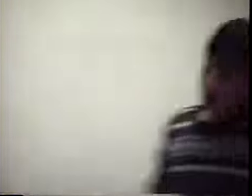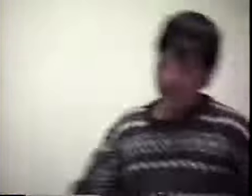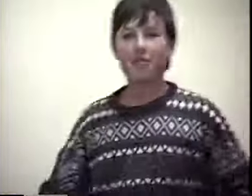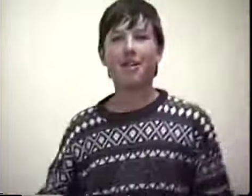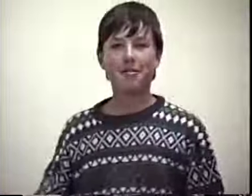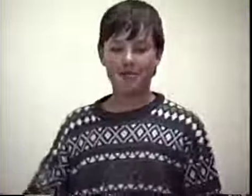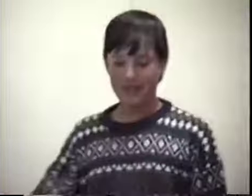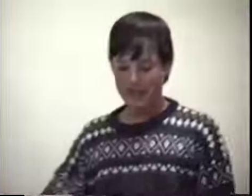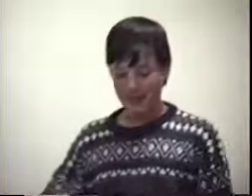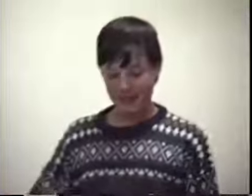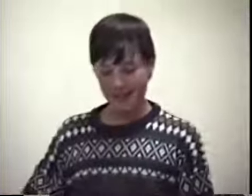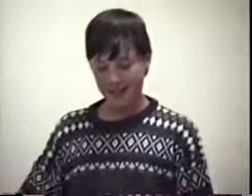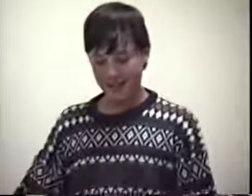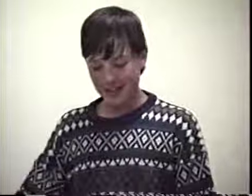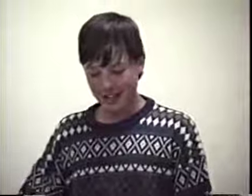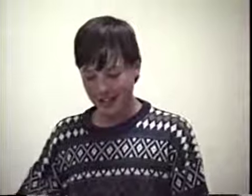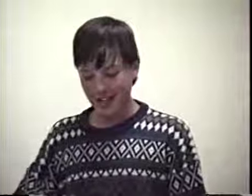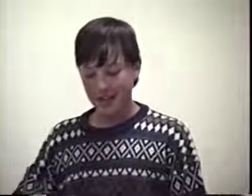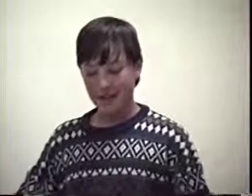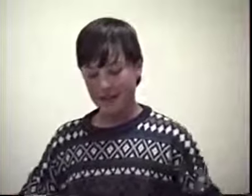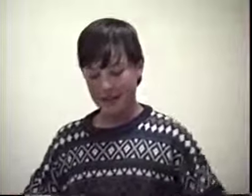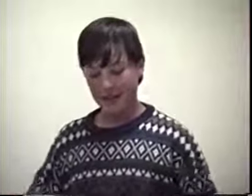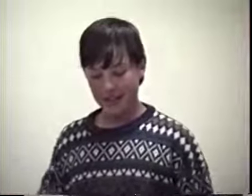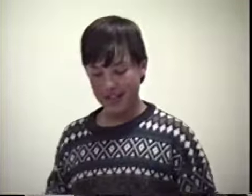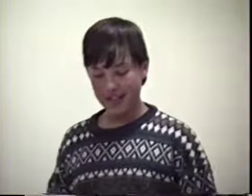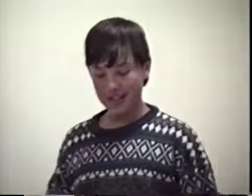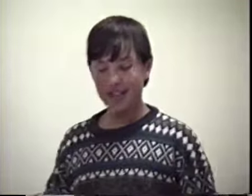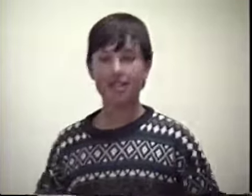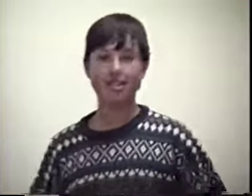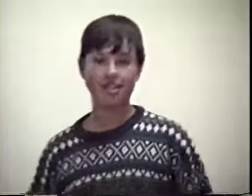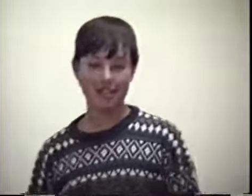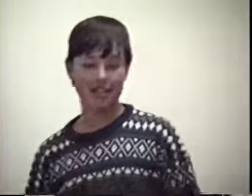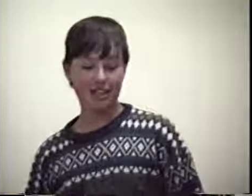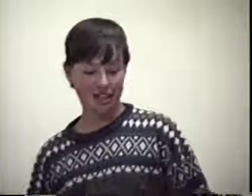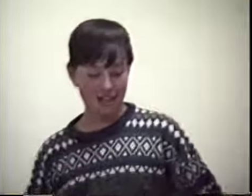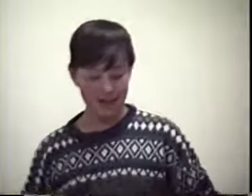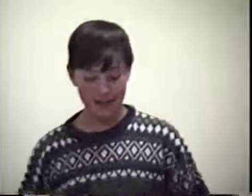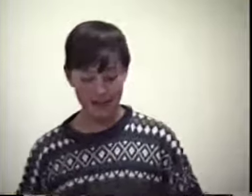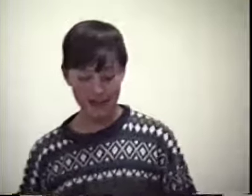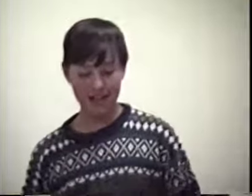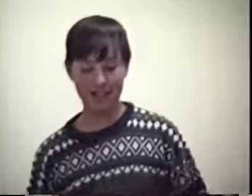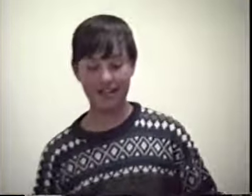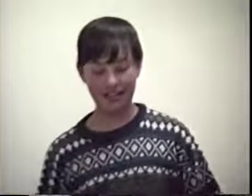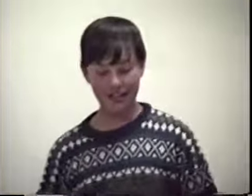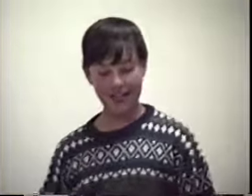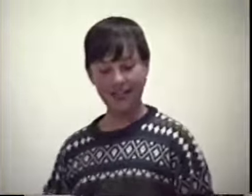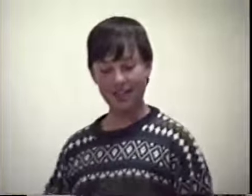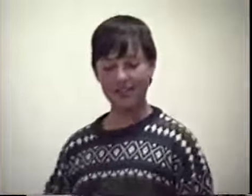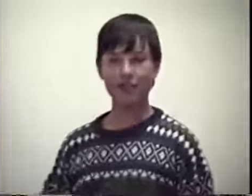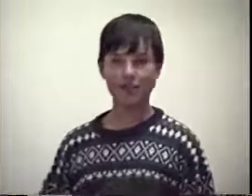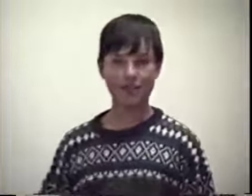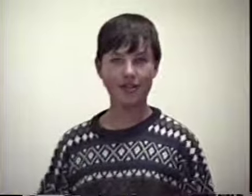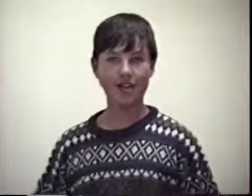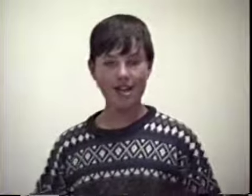Okay, my name is Daryl Saunders. I'm from Riverton. I'm enrolled at the Riverton High School,